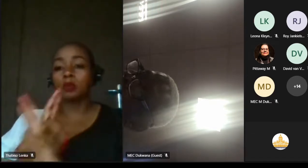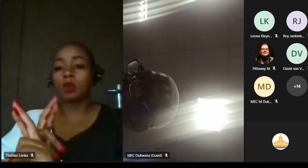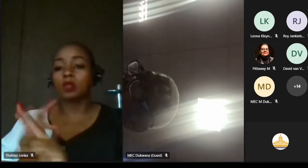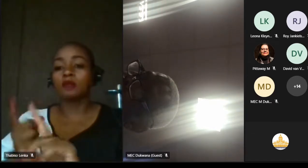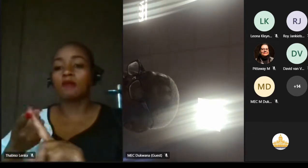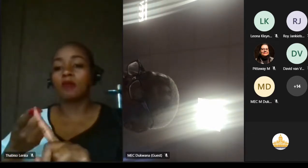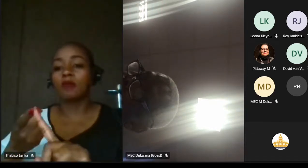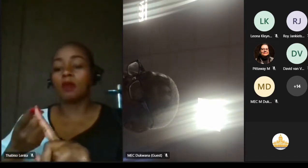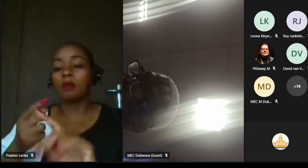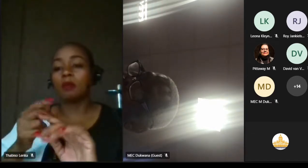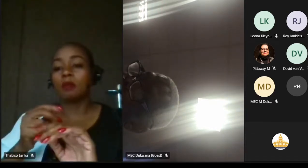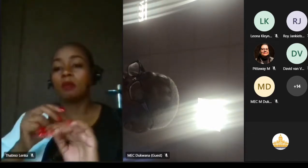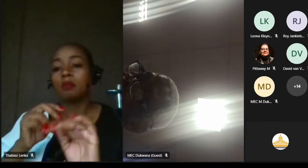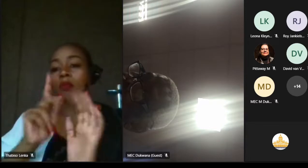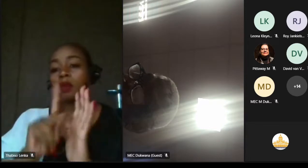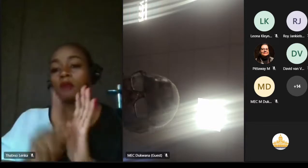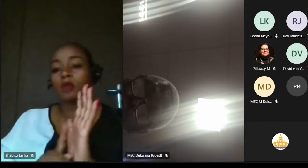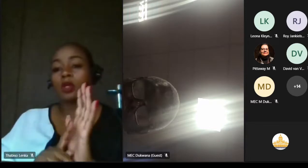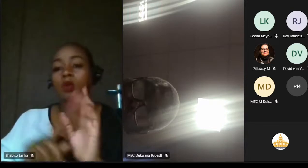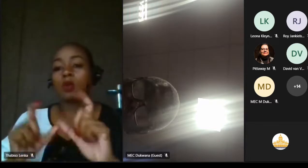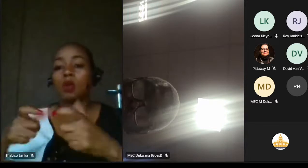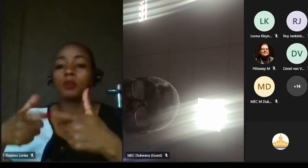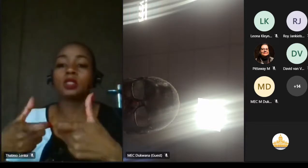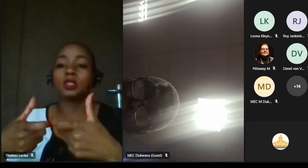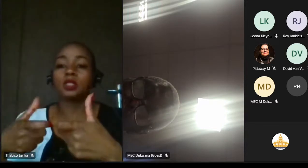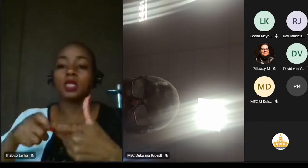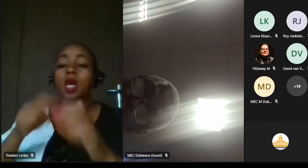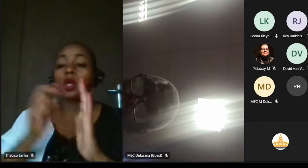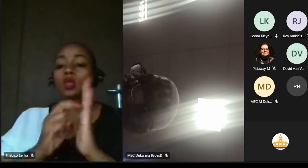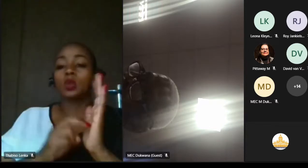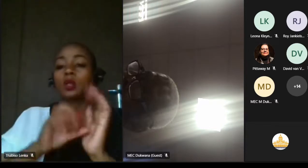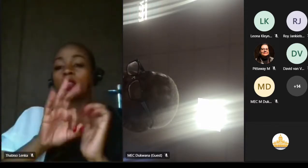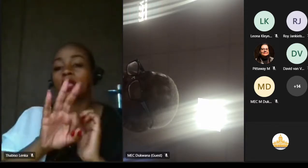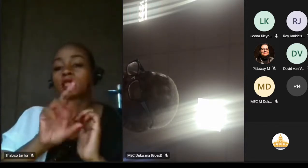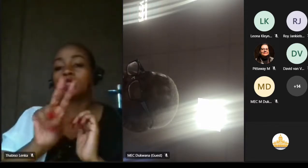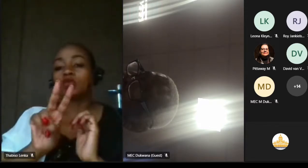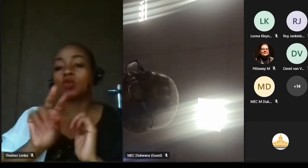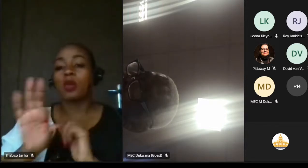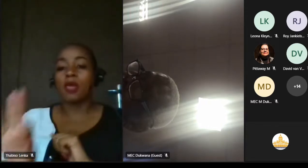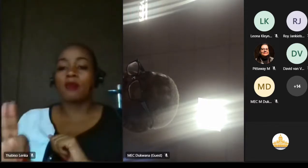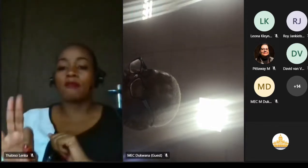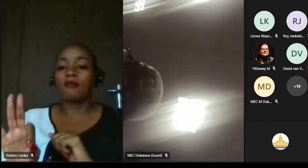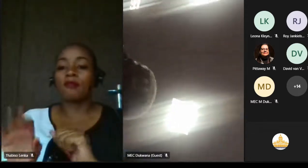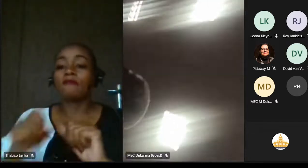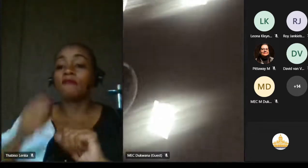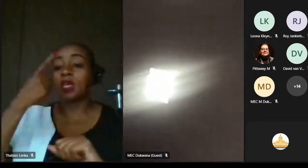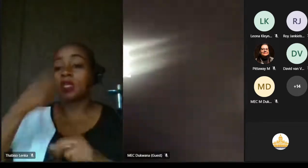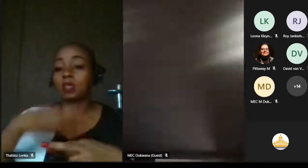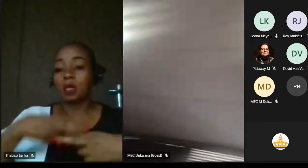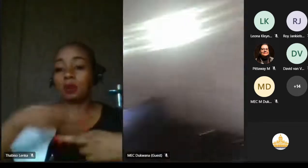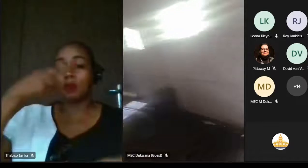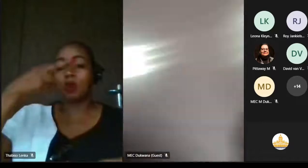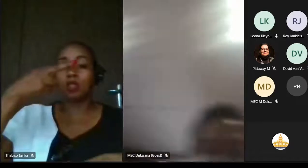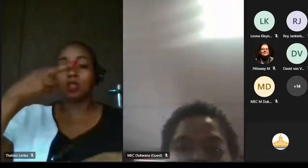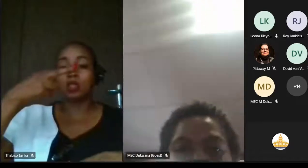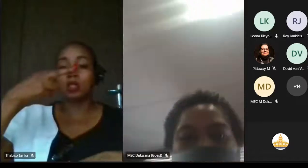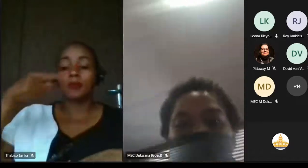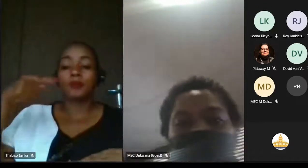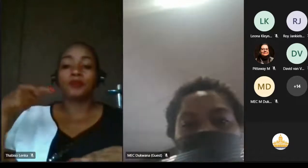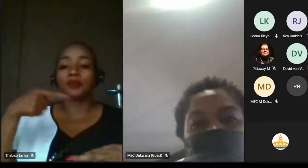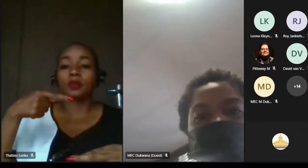committees in terms of Rule 32F. The first report is from the Portfolio Committee on